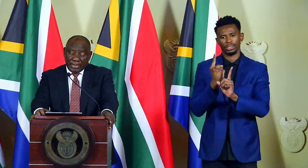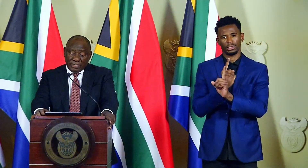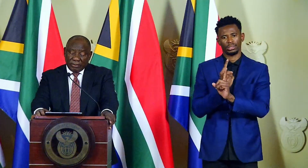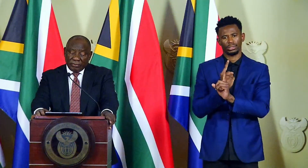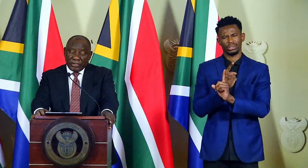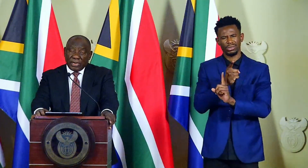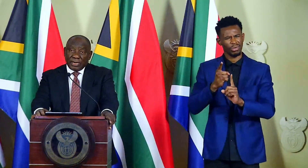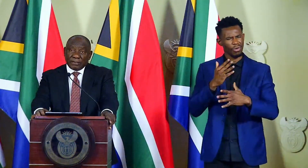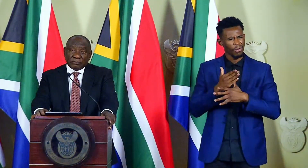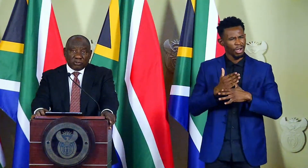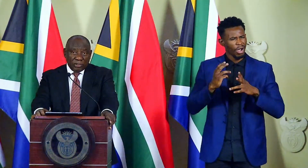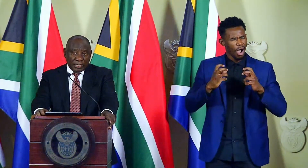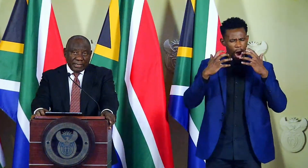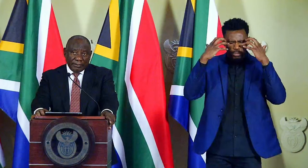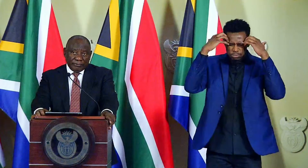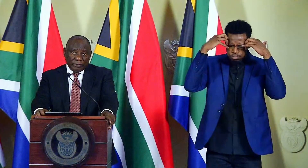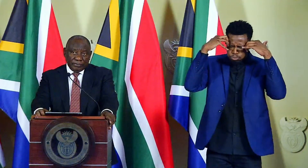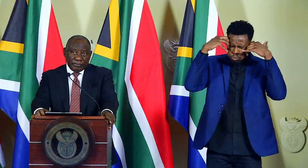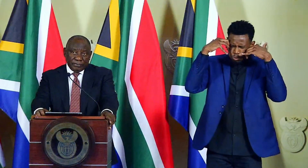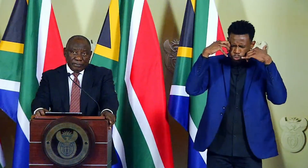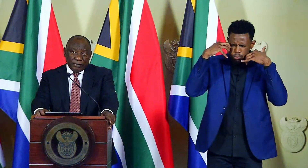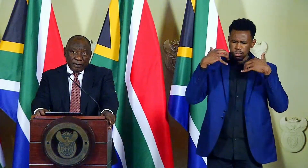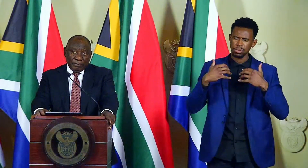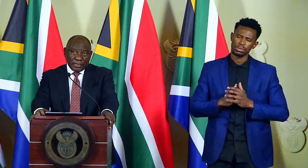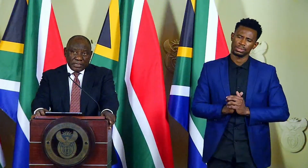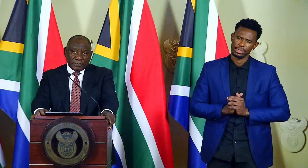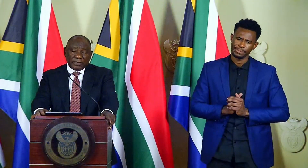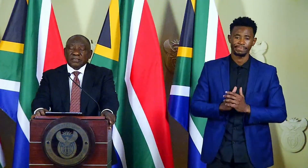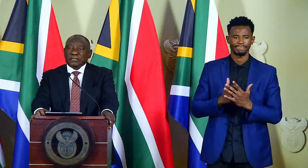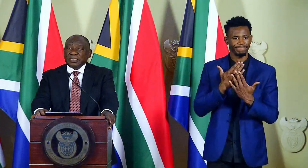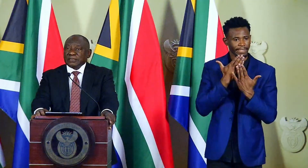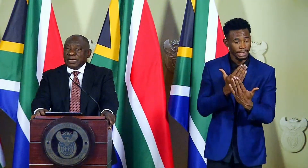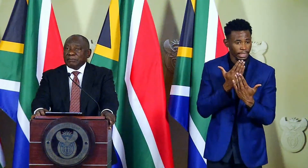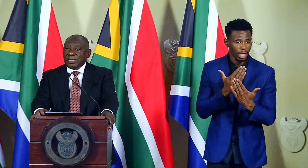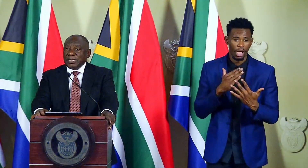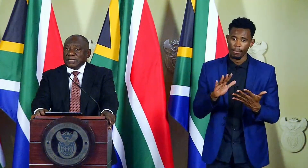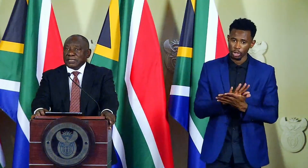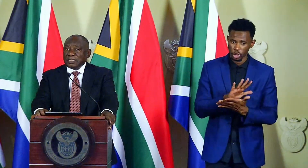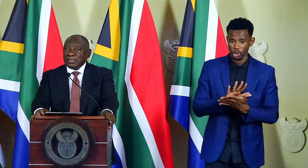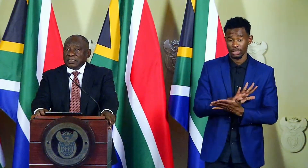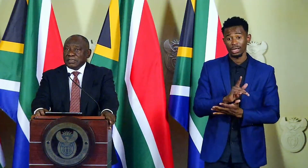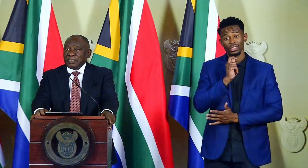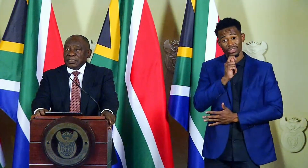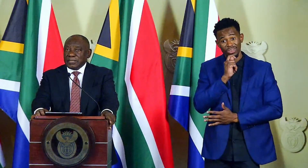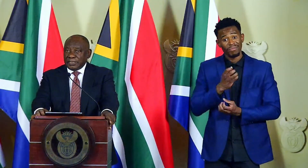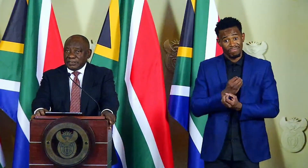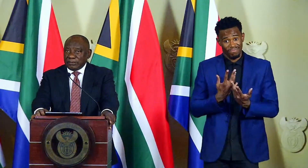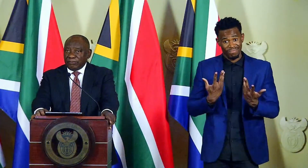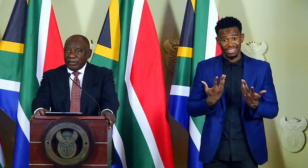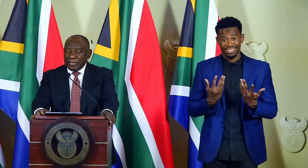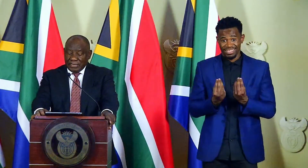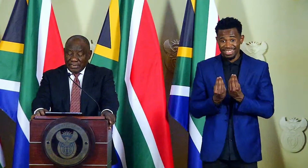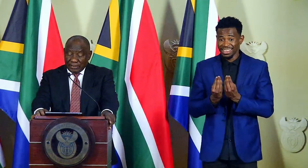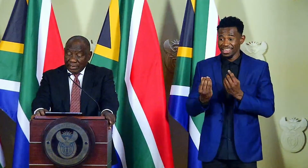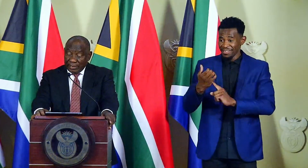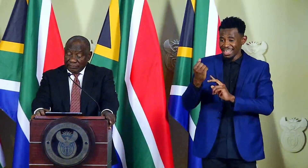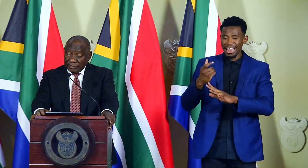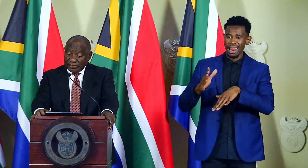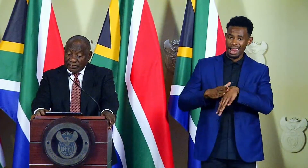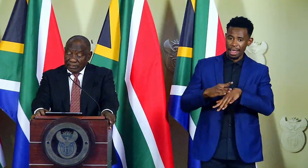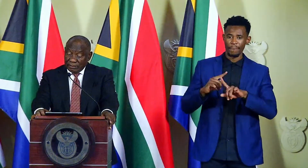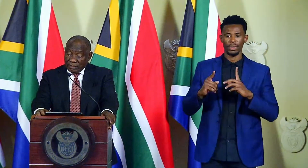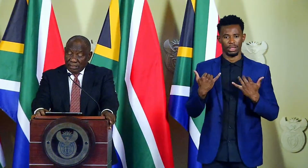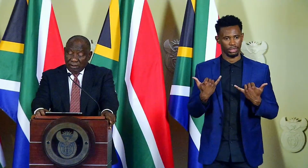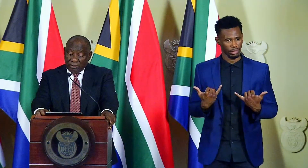you have made, we are truly grateful. Much as this has come late, it has finally